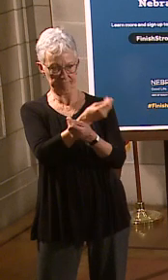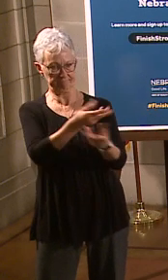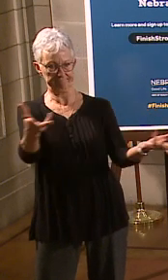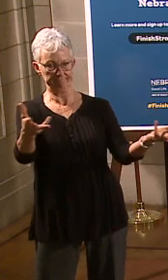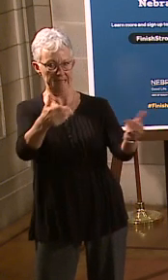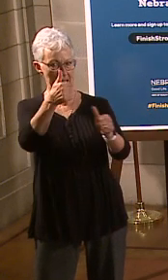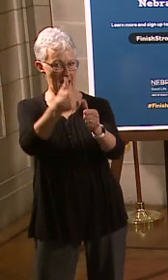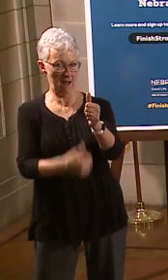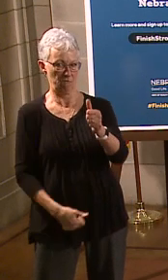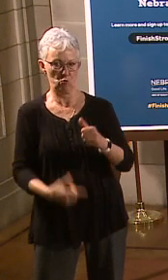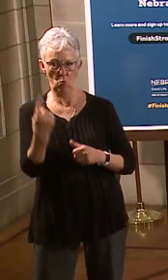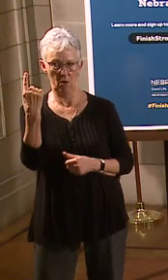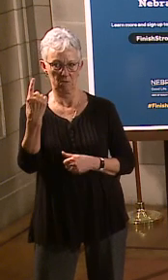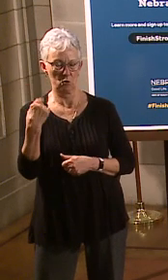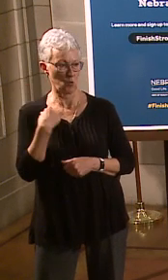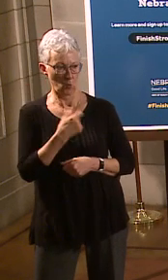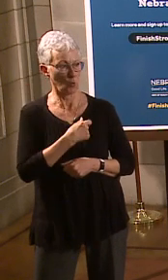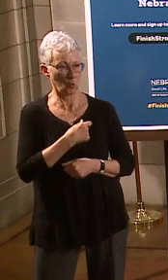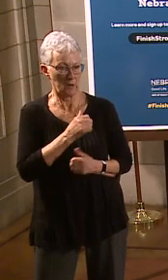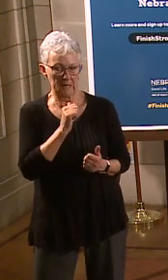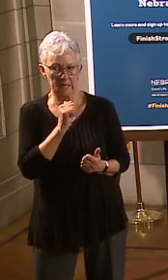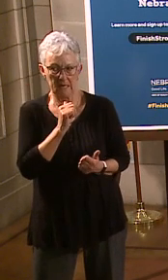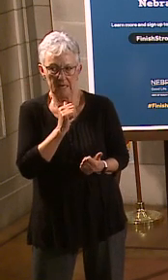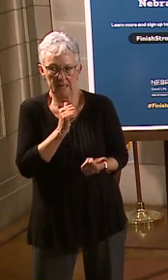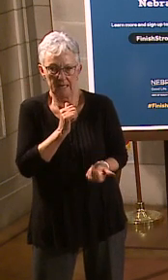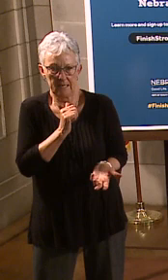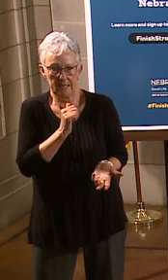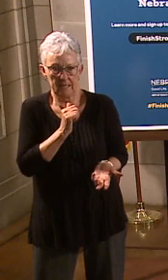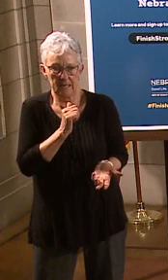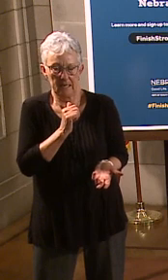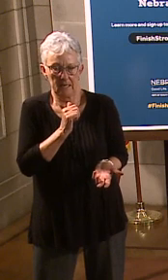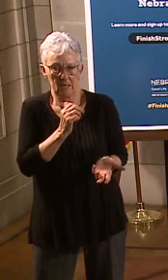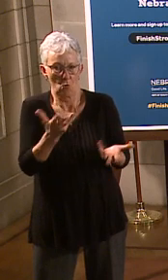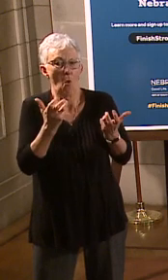know. We're trying to make sure that all